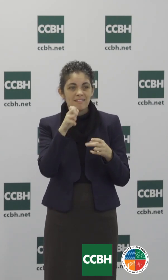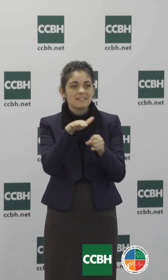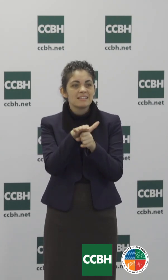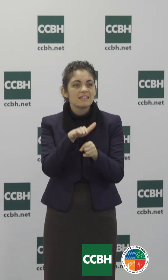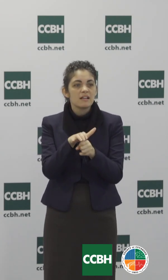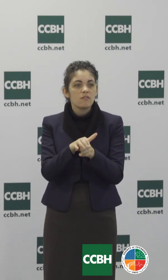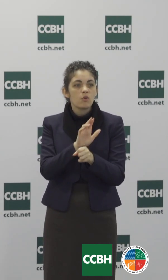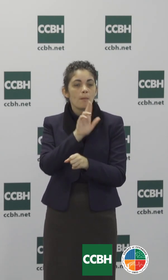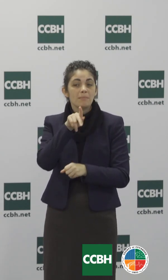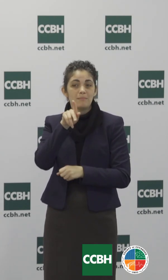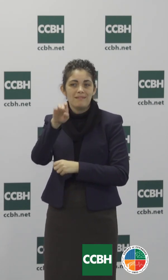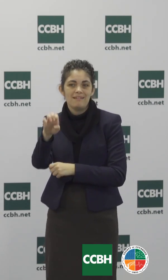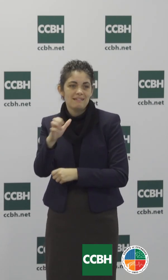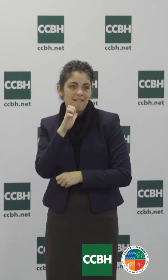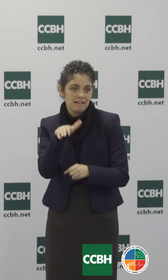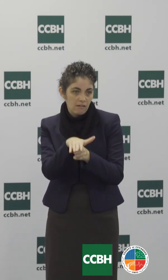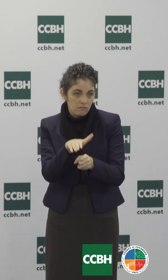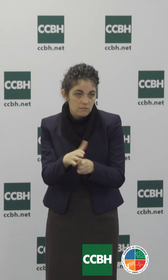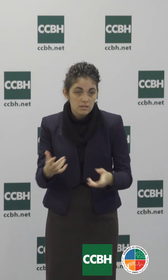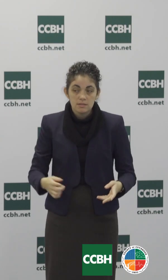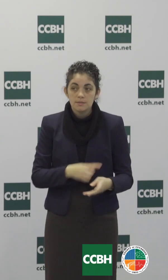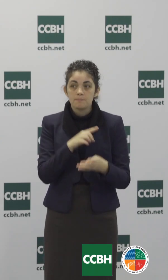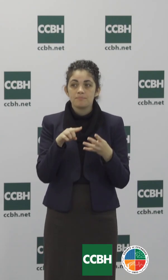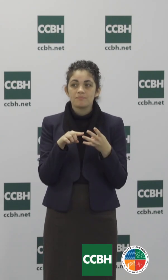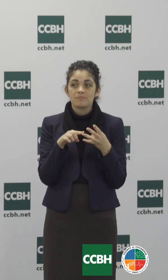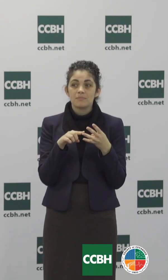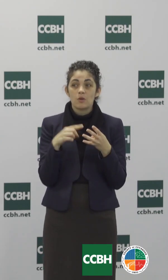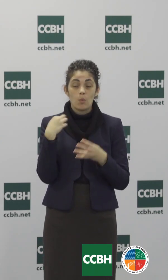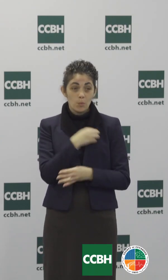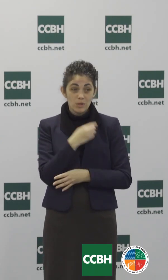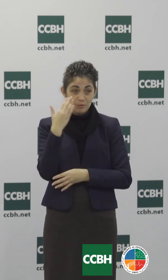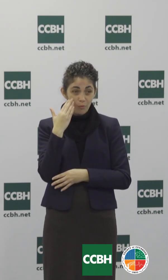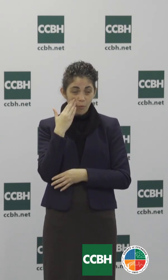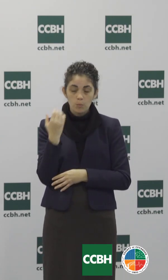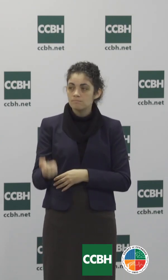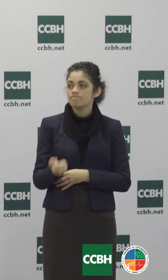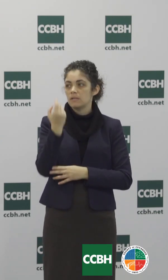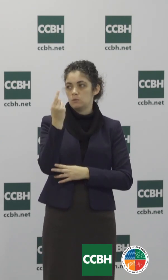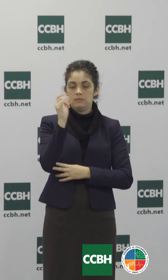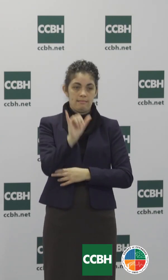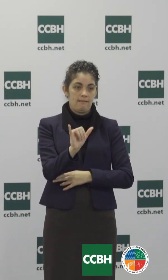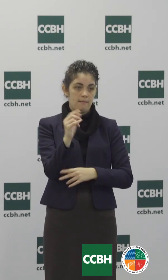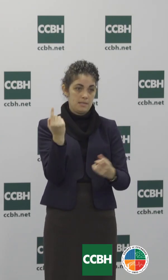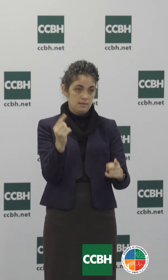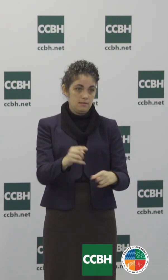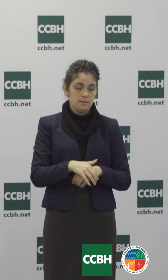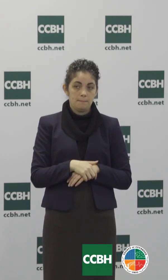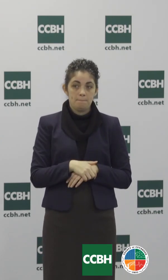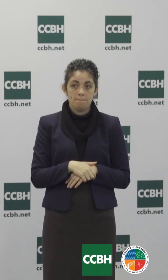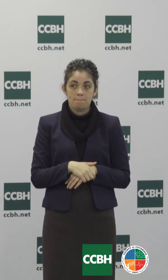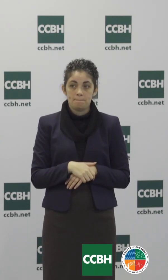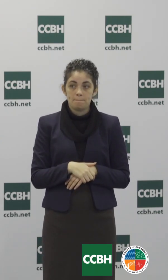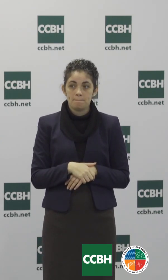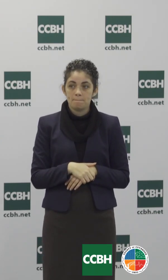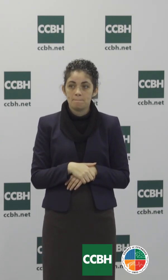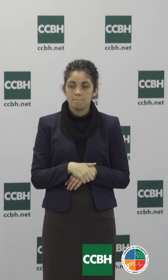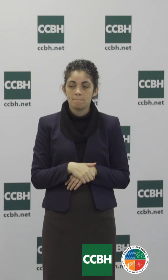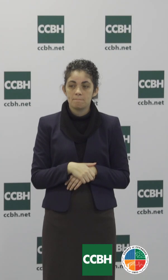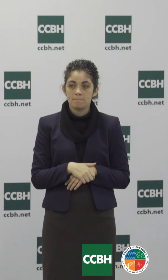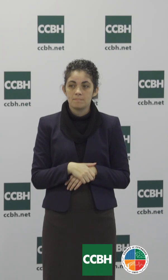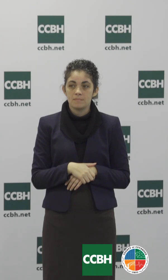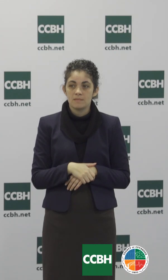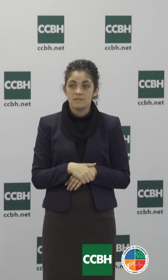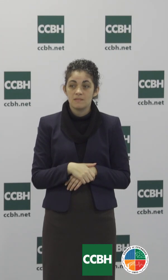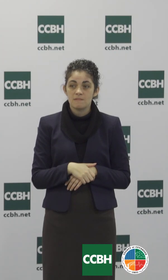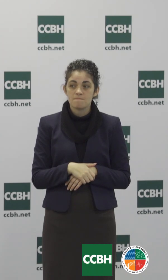enough personal protective equipment in certain circumstances. We hear those and we understand them. And so I think we